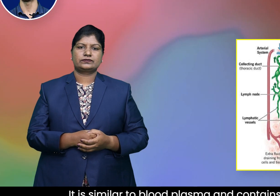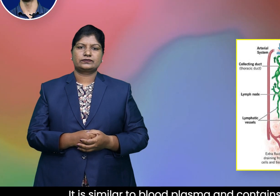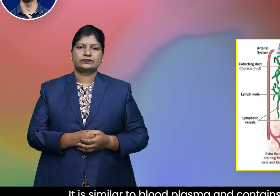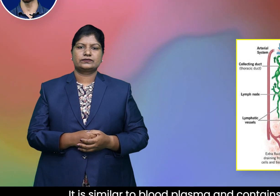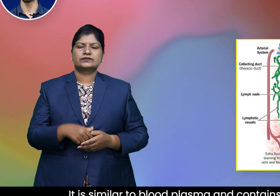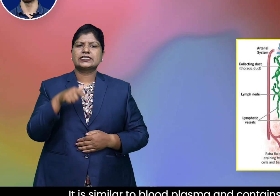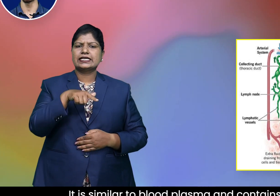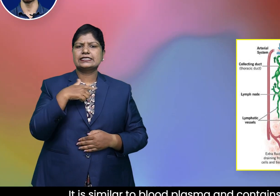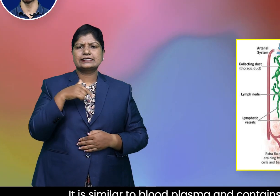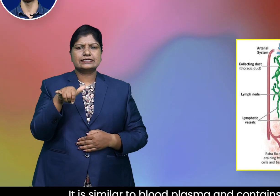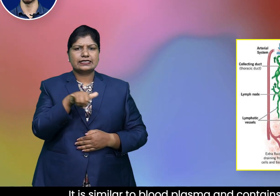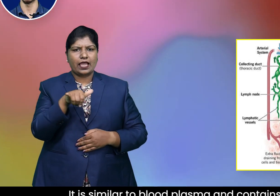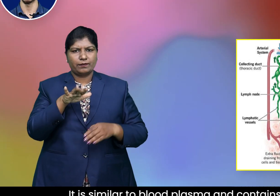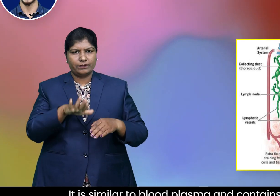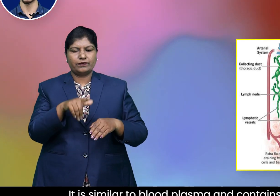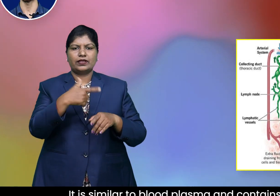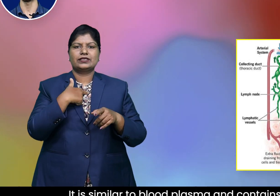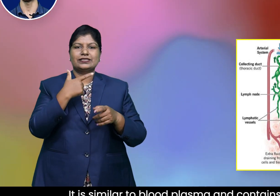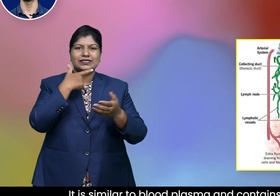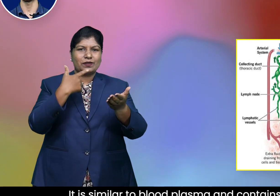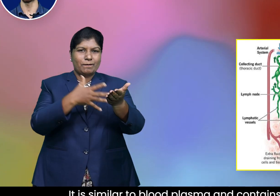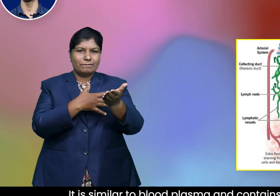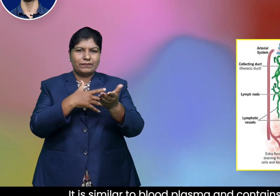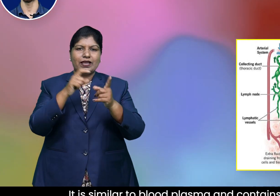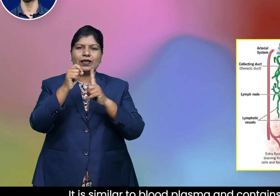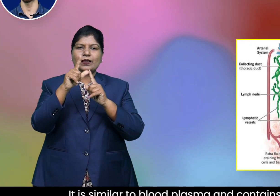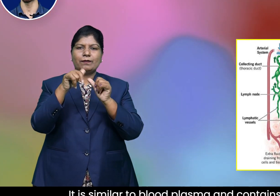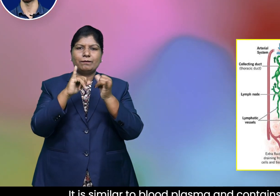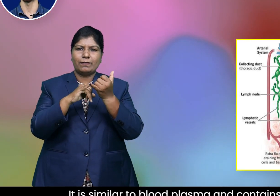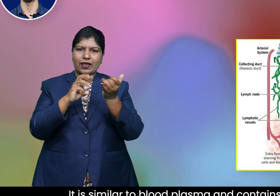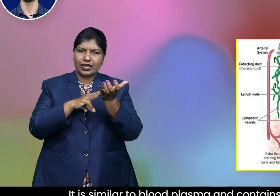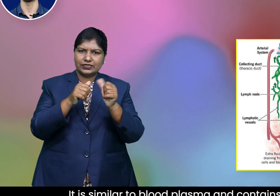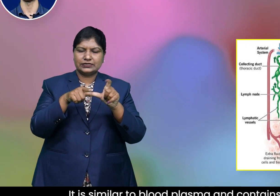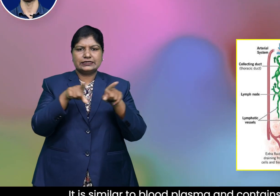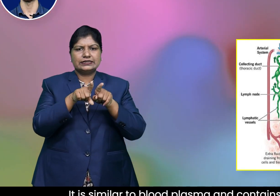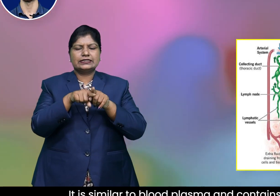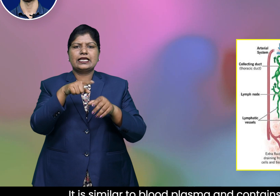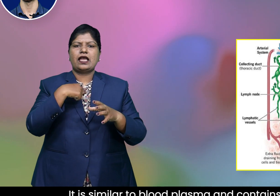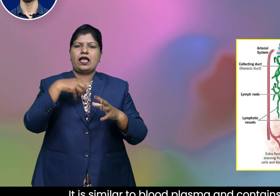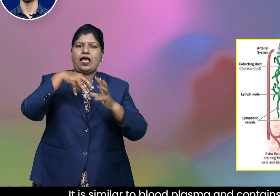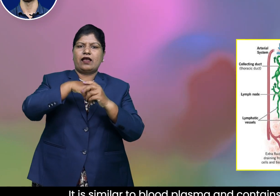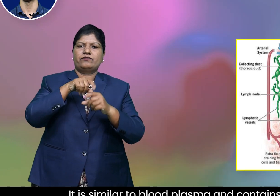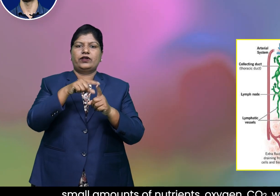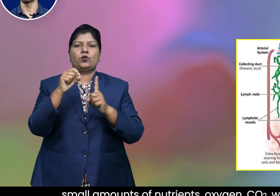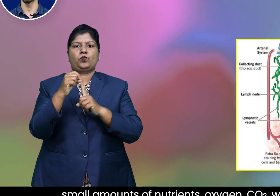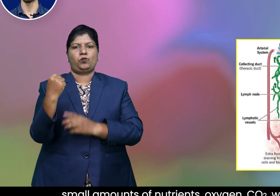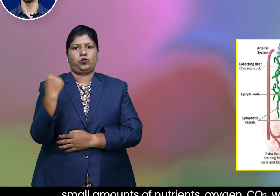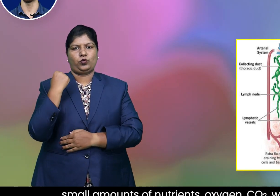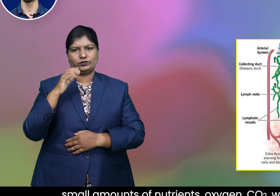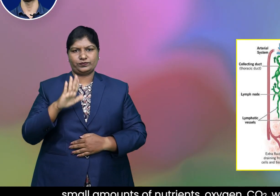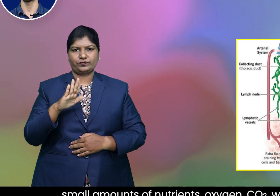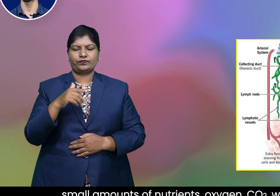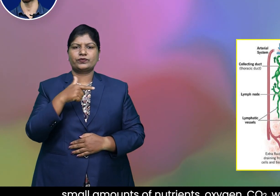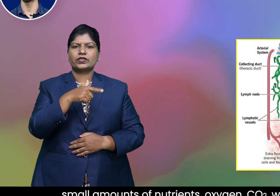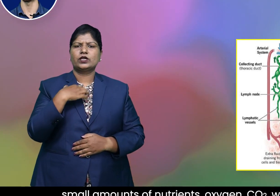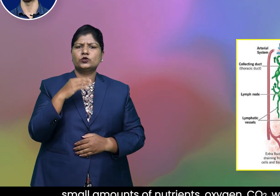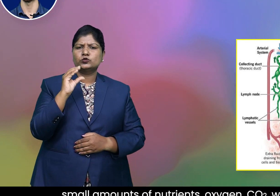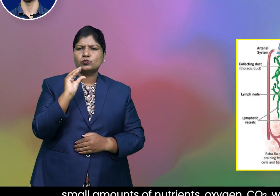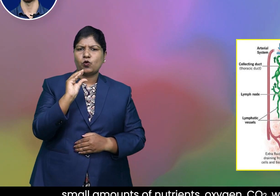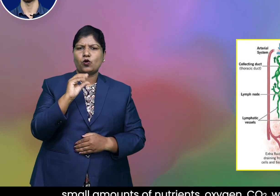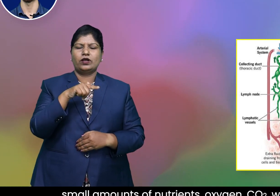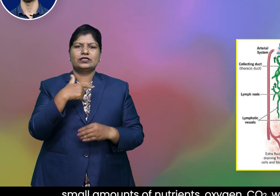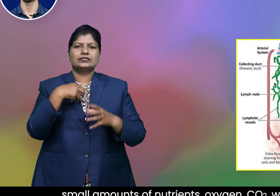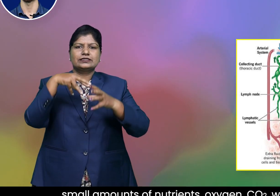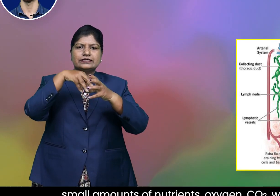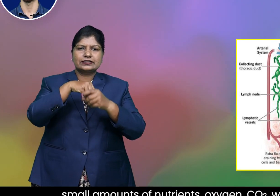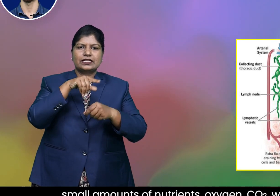It is similar to blood plasma and contains less protein. small amount of nutrients.